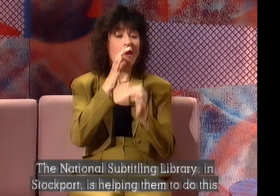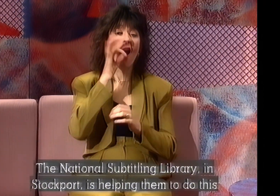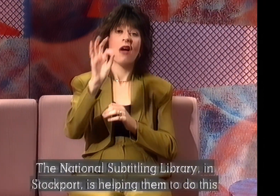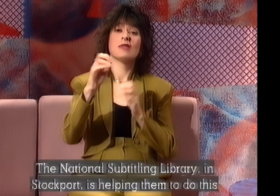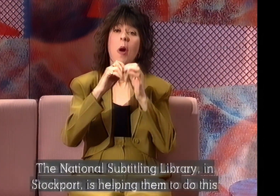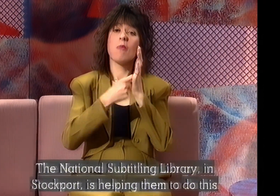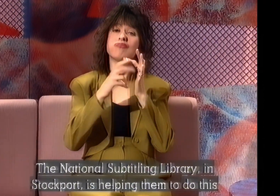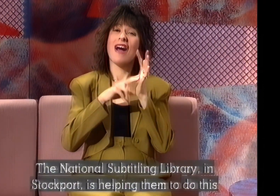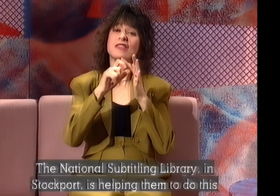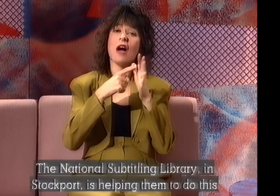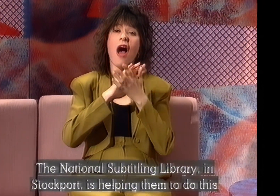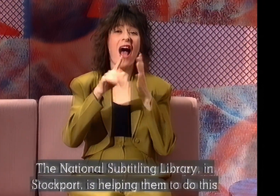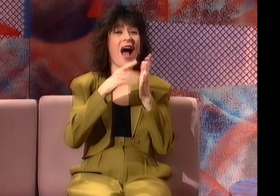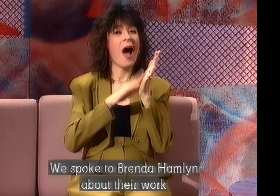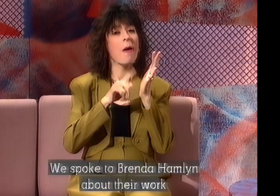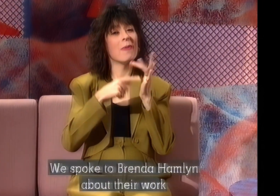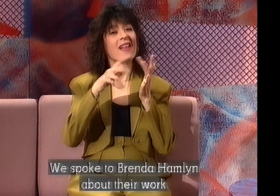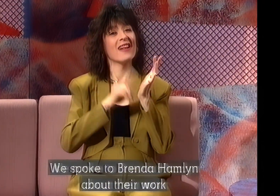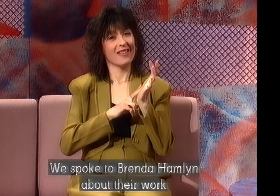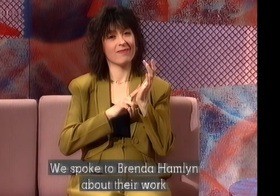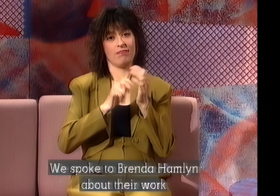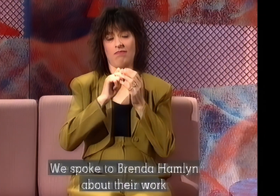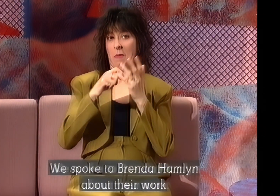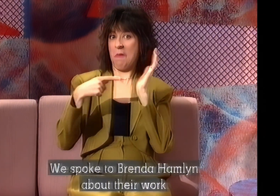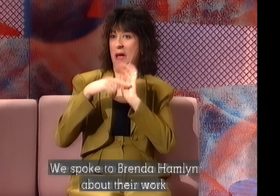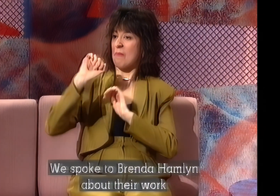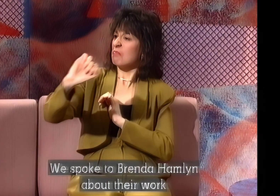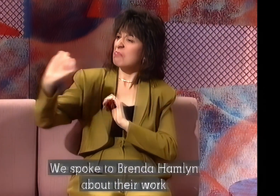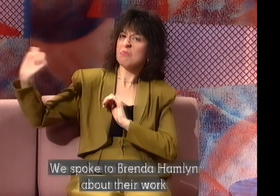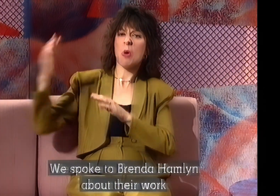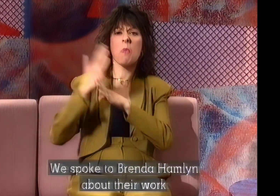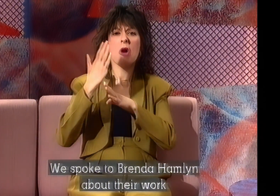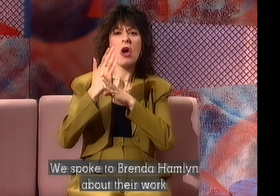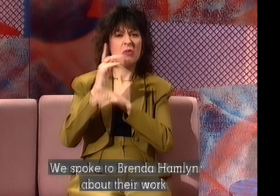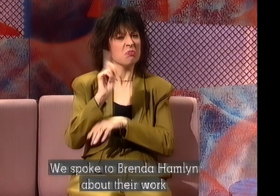is helping them to do this. We spoke to Brenda Hamlin about their work.